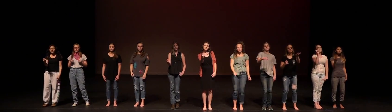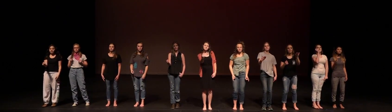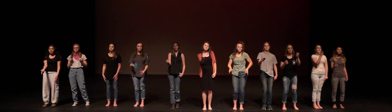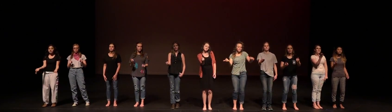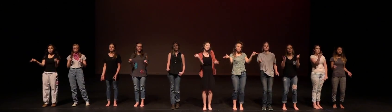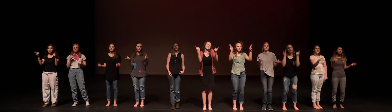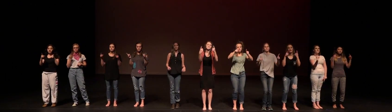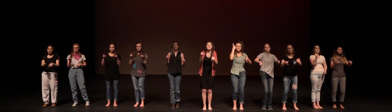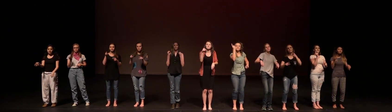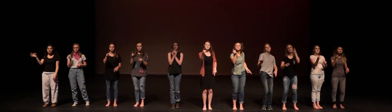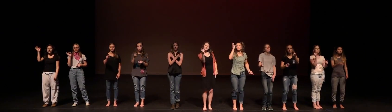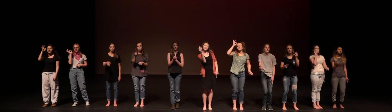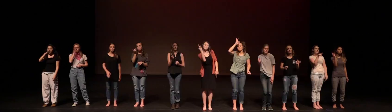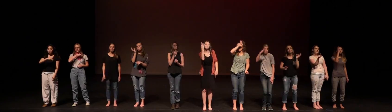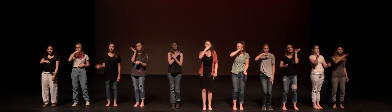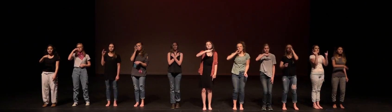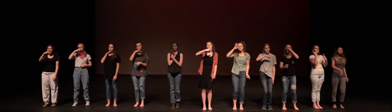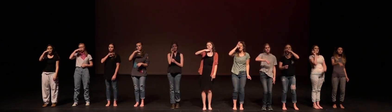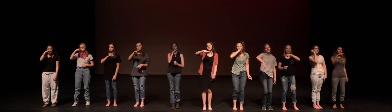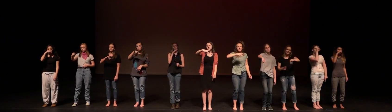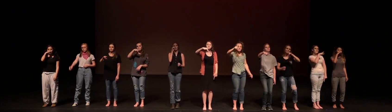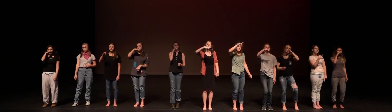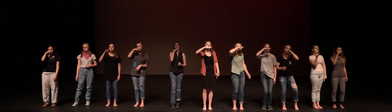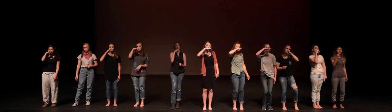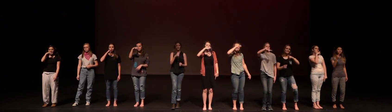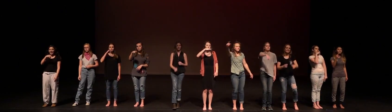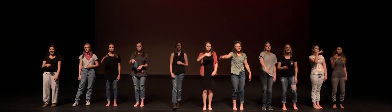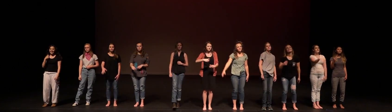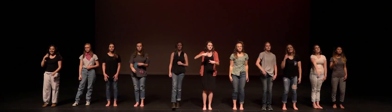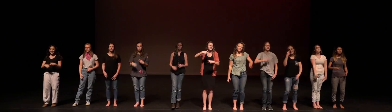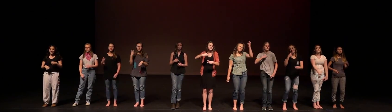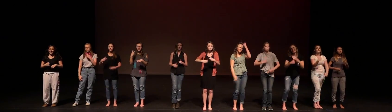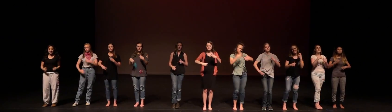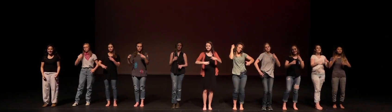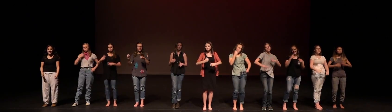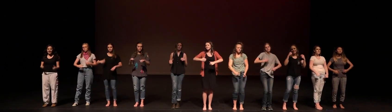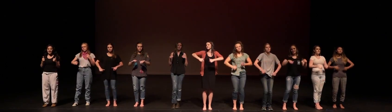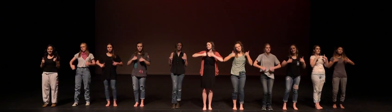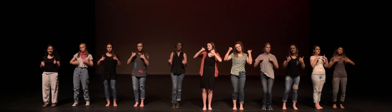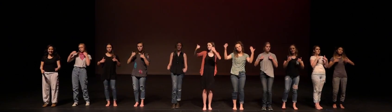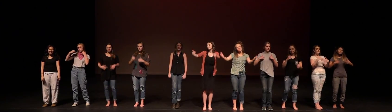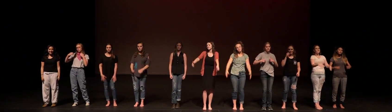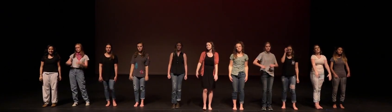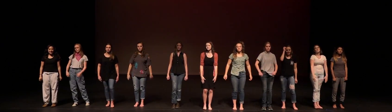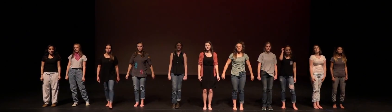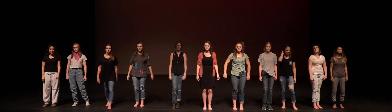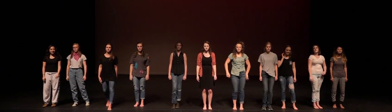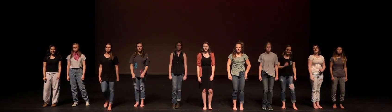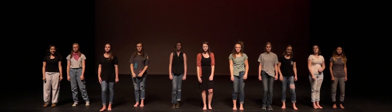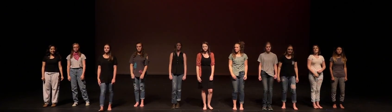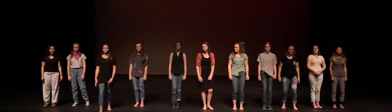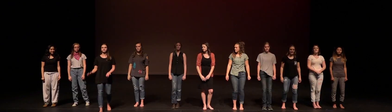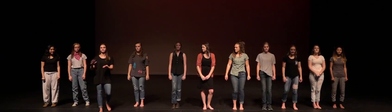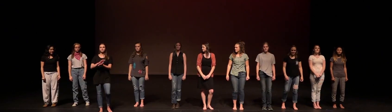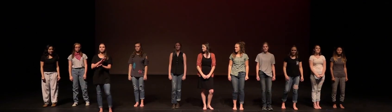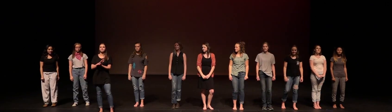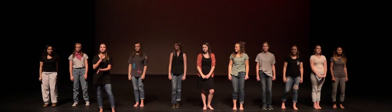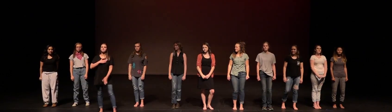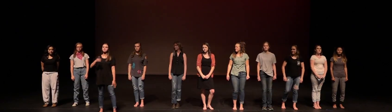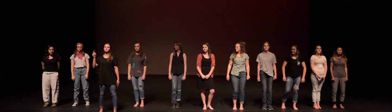A kid, when you're alive. A kid, it's the heart of life. Lift my dad